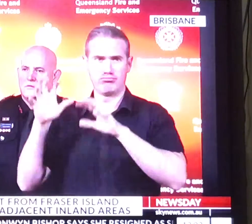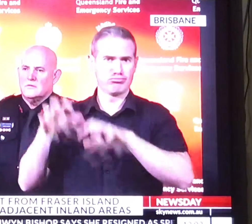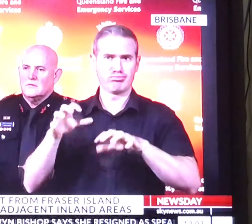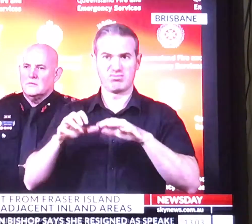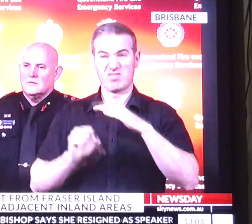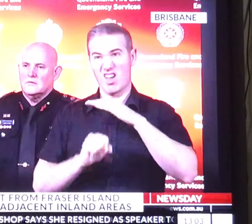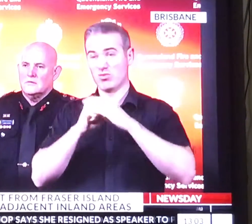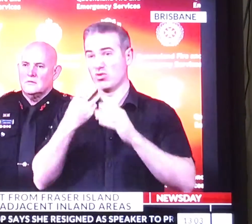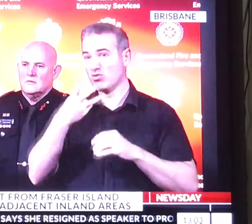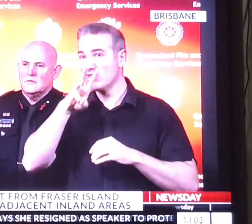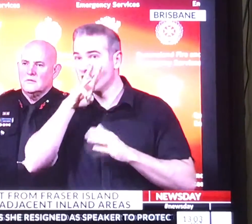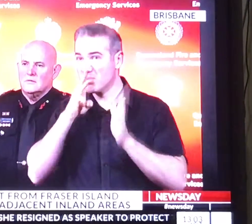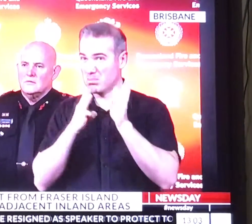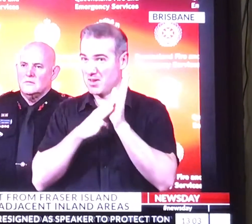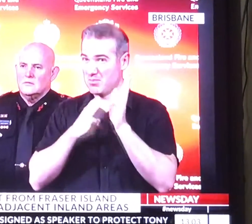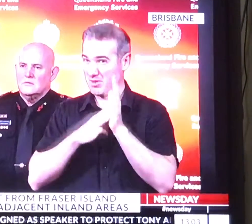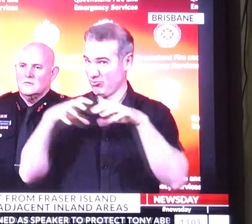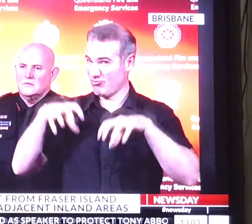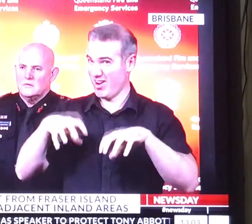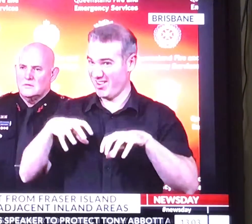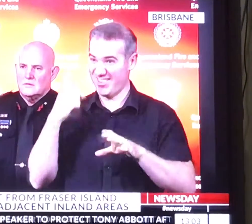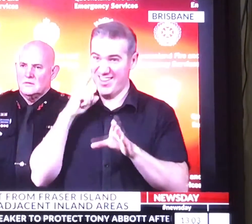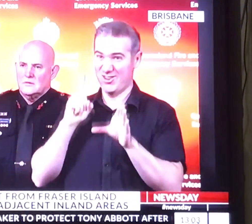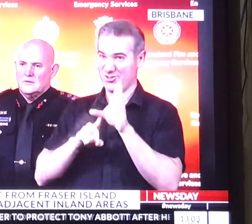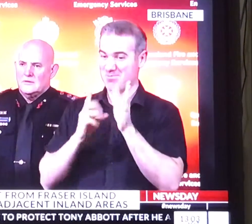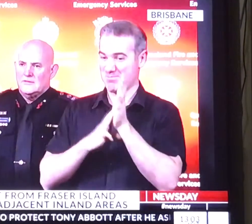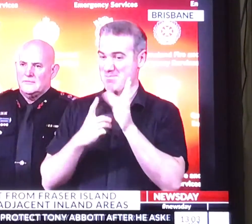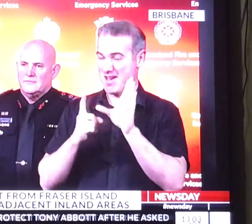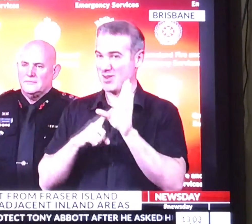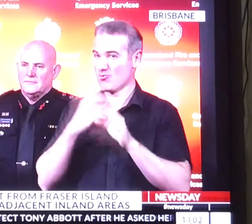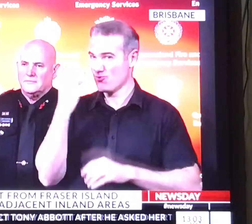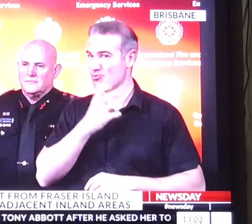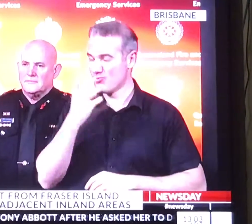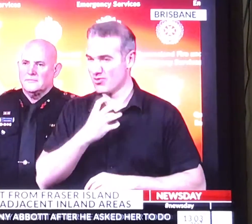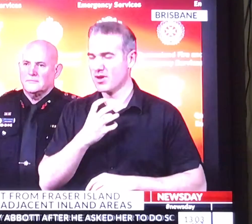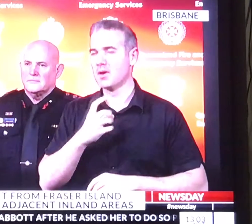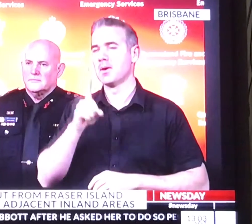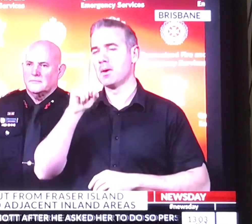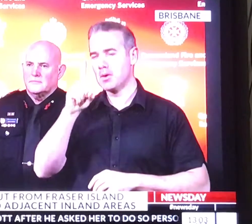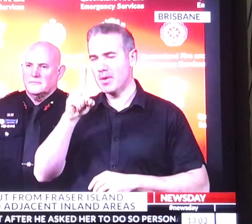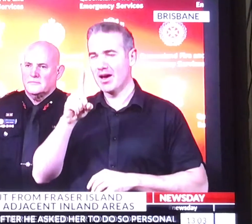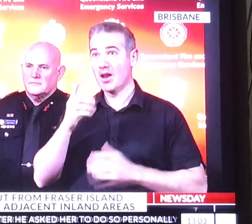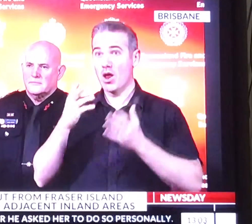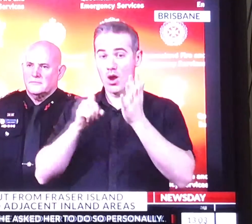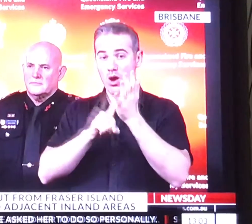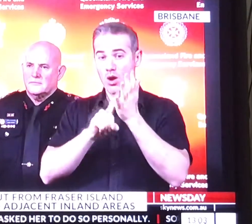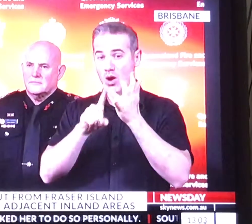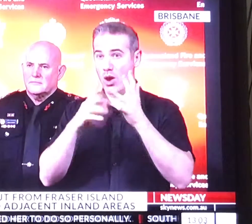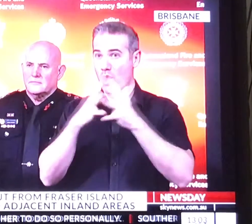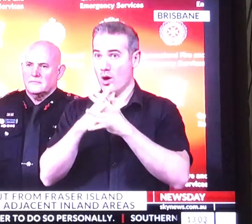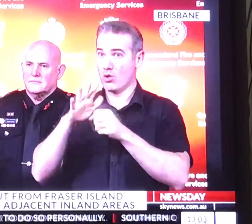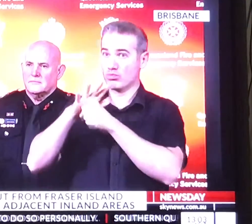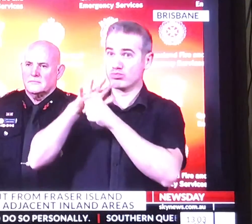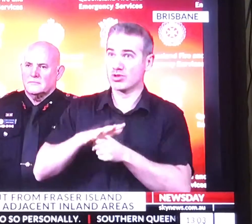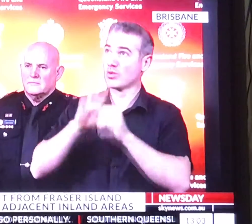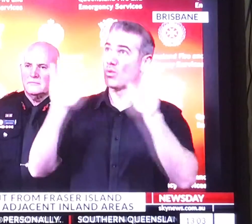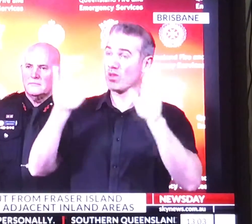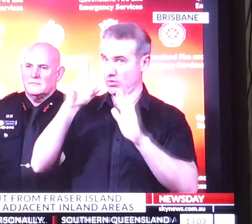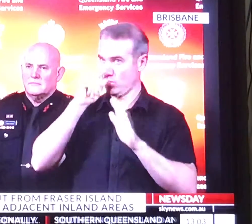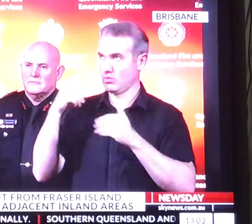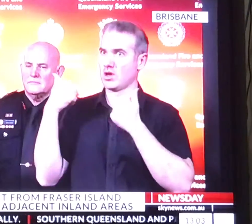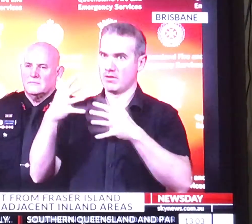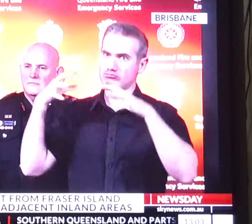which reached up to around 300 millimetres. So East Coast lows, they can produce very, very isolated heavy rainfall, but I guess we are at this moment, we're expecting